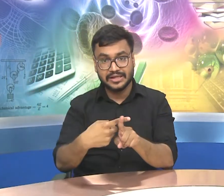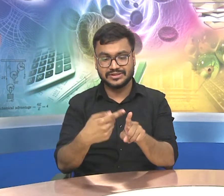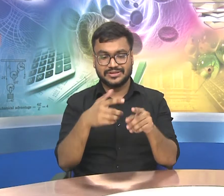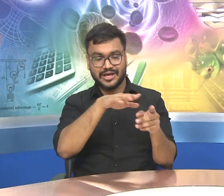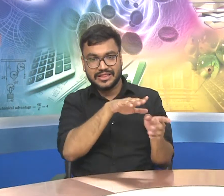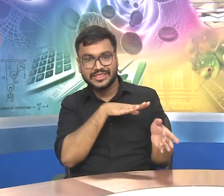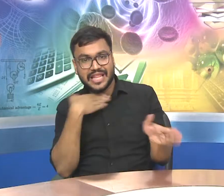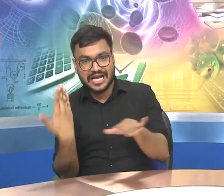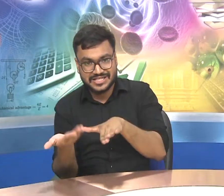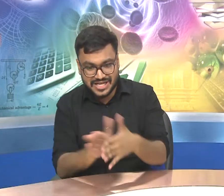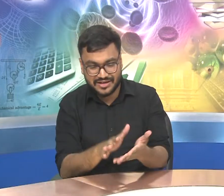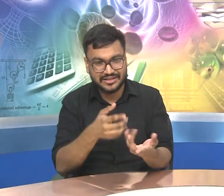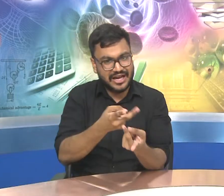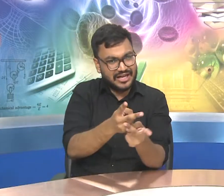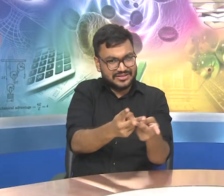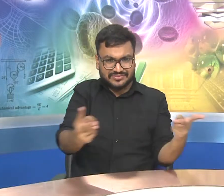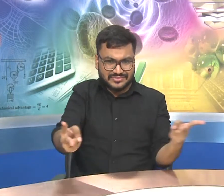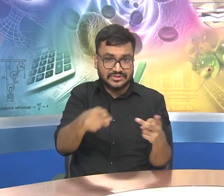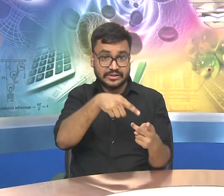how they interact with each other,